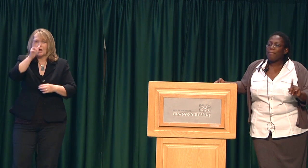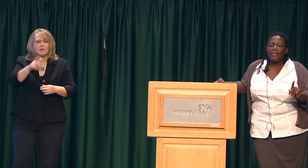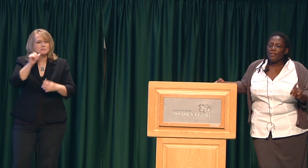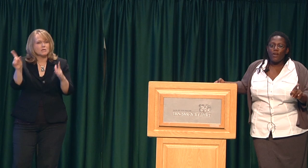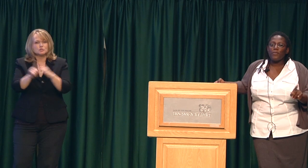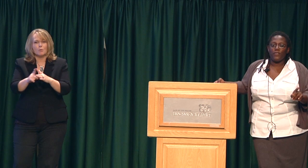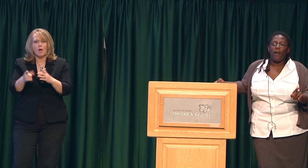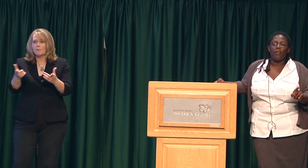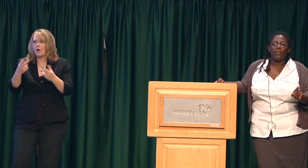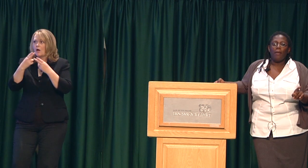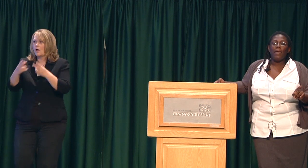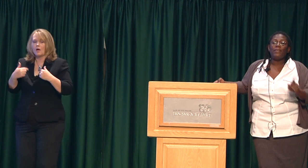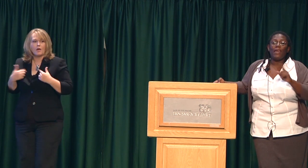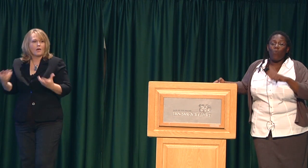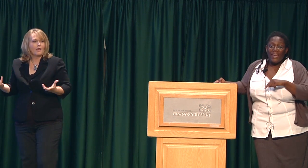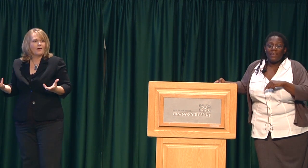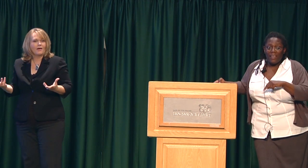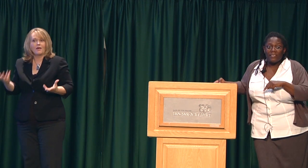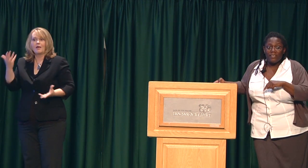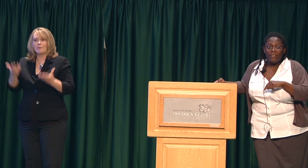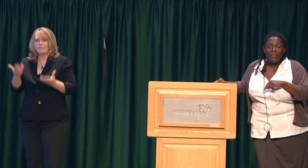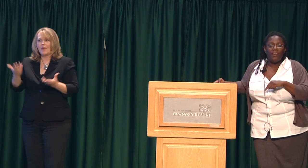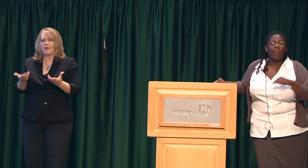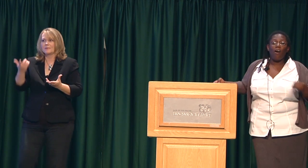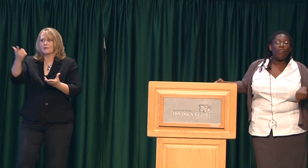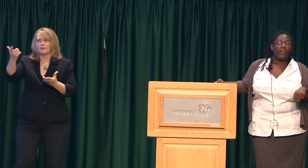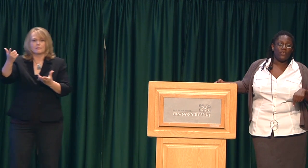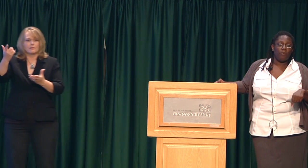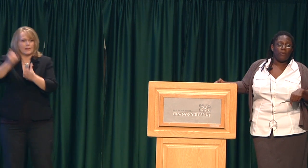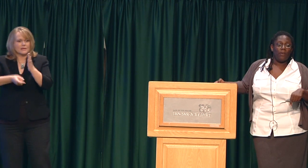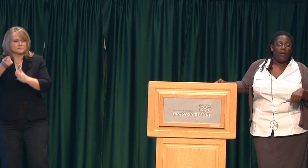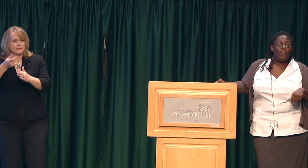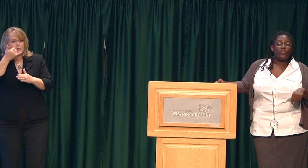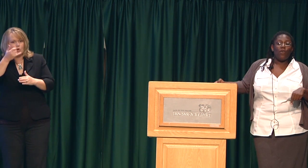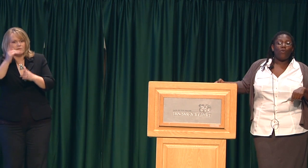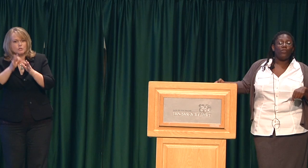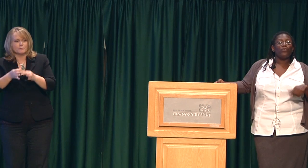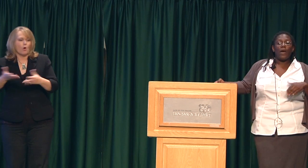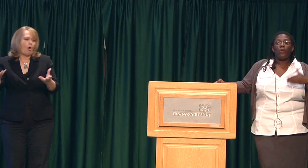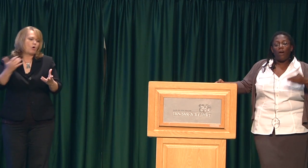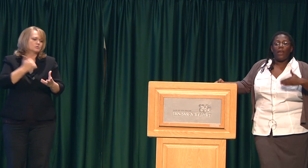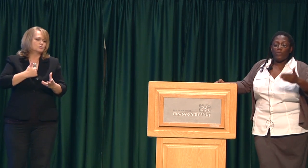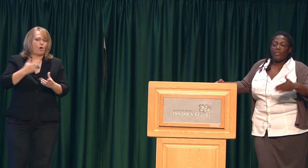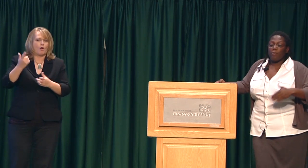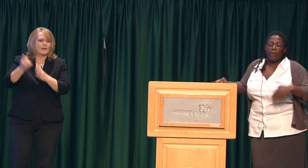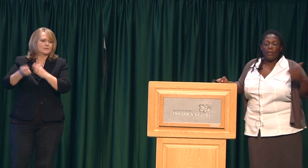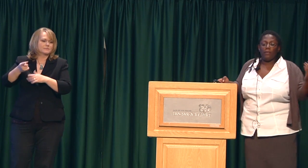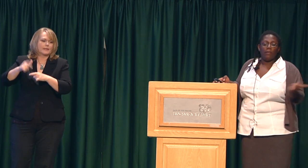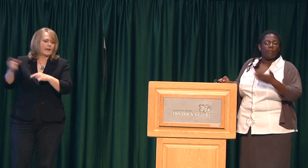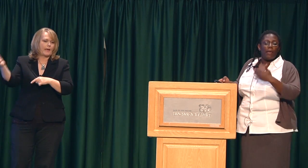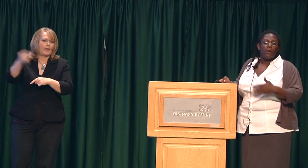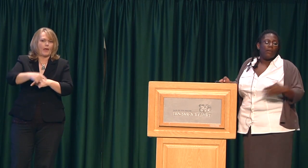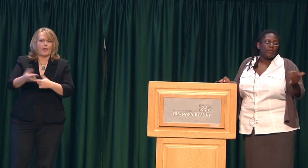might not be the interpreter's fault. Maybe they waited late and didn't call that interpreter. So, you know, so I went on and I went to that